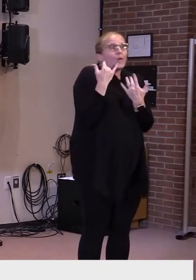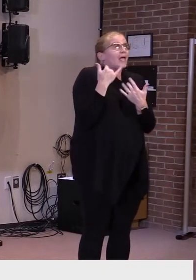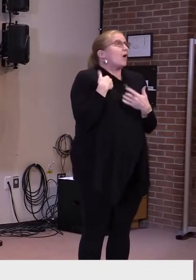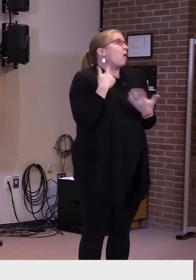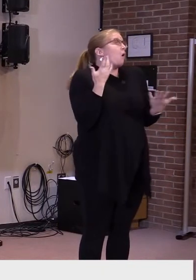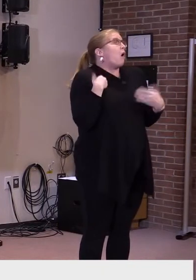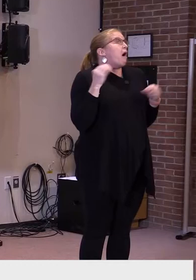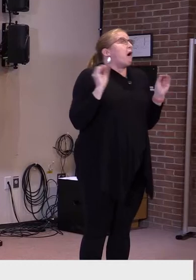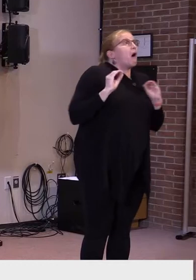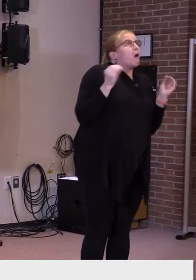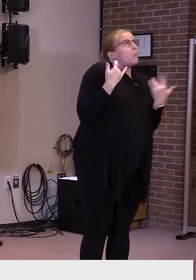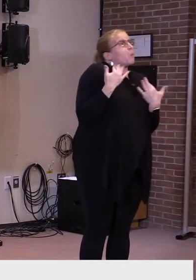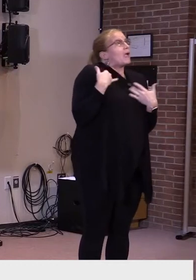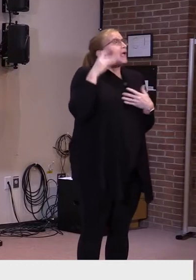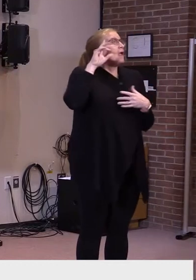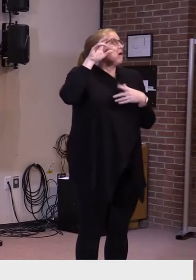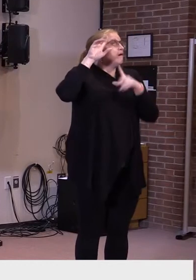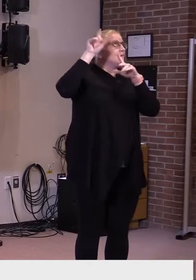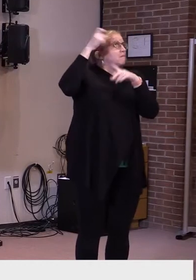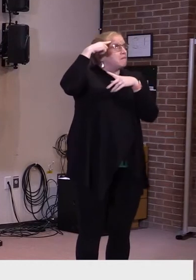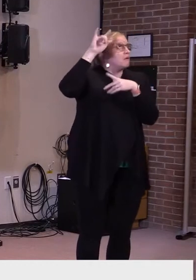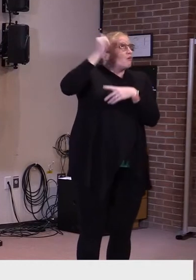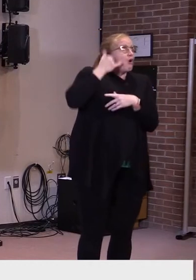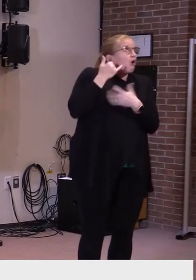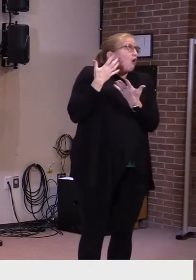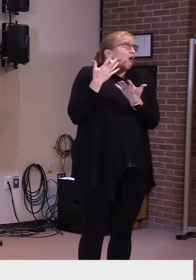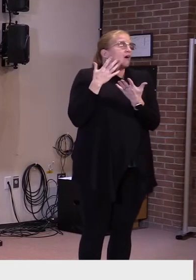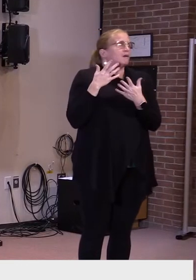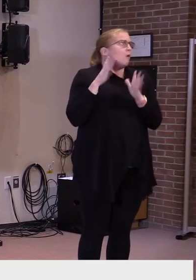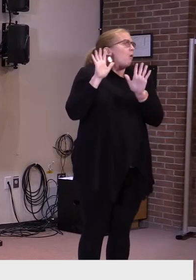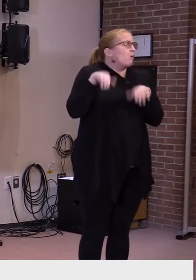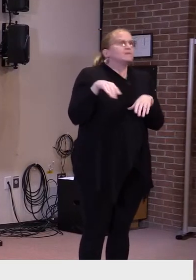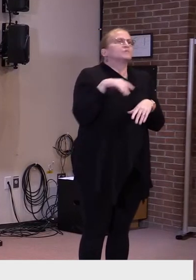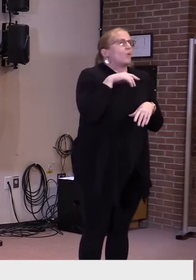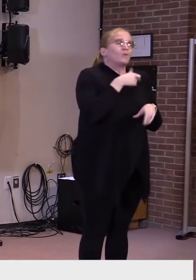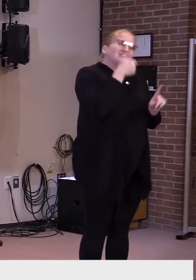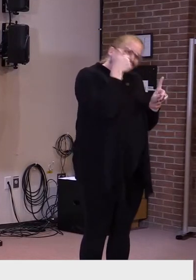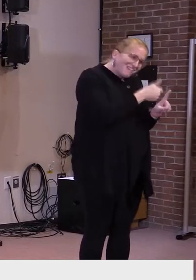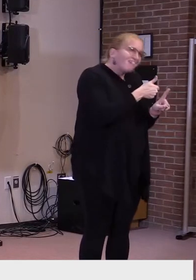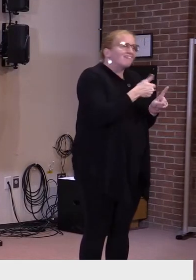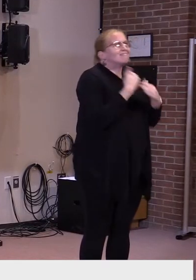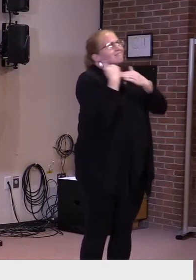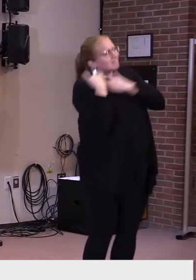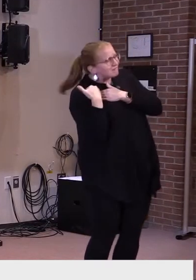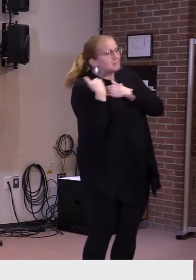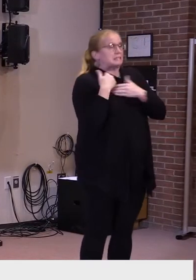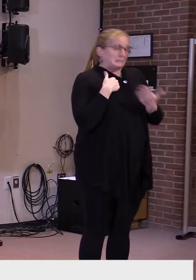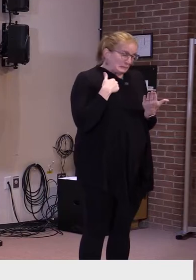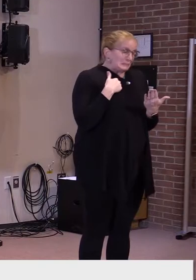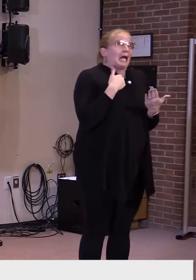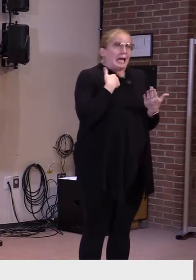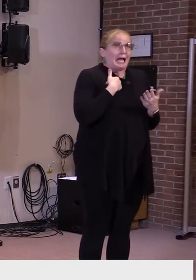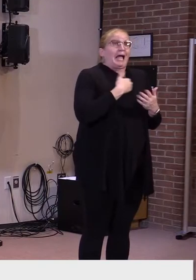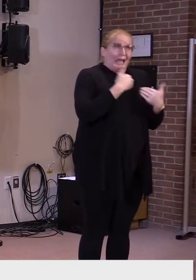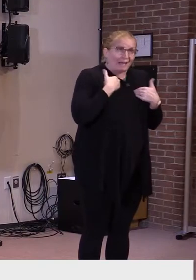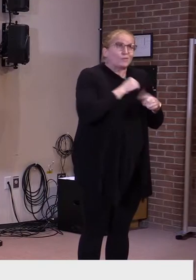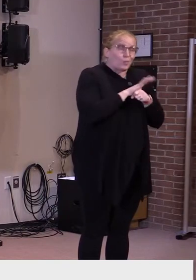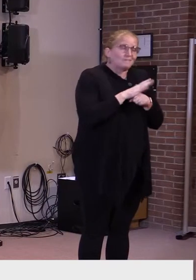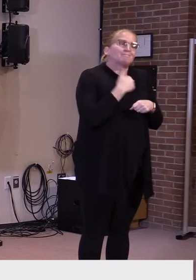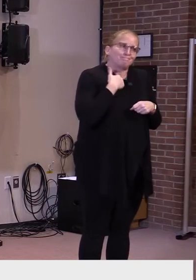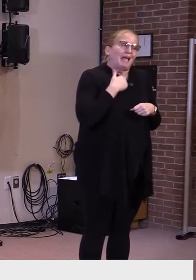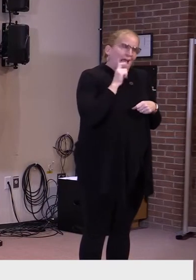up the notification of contacts. If people need guidance on what to do, the Department of Health website